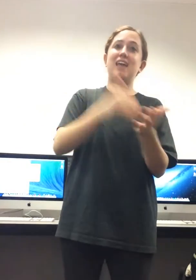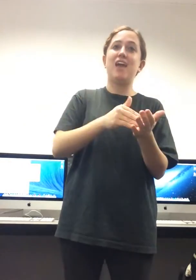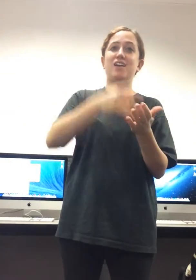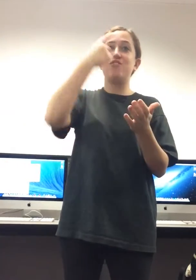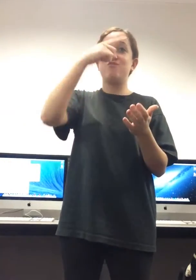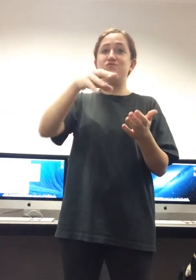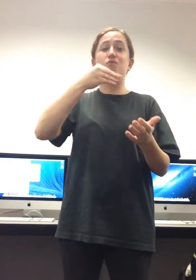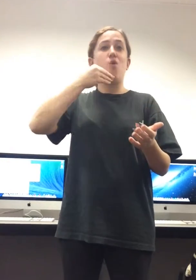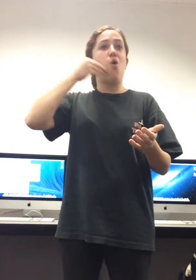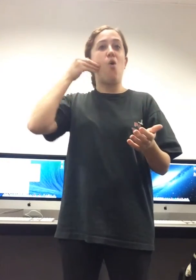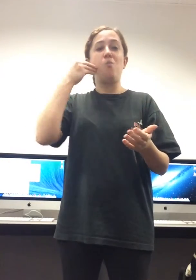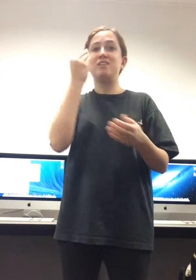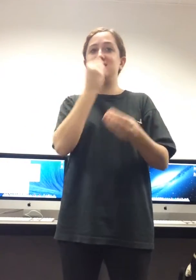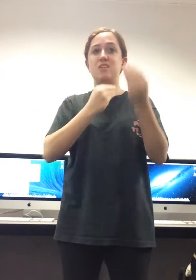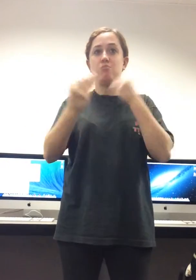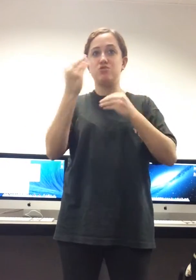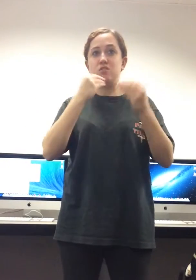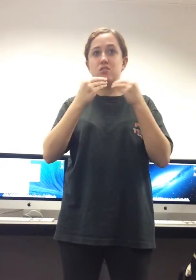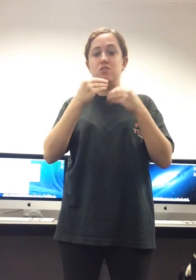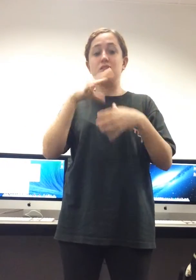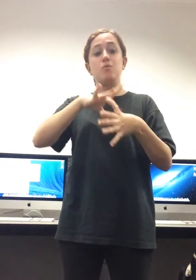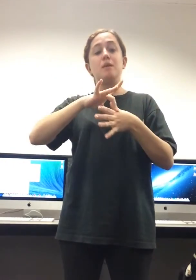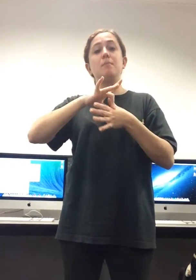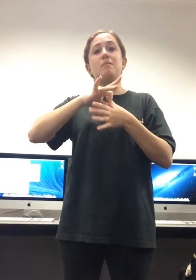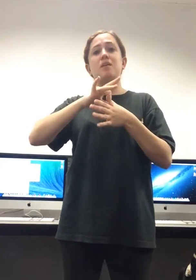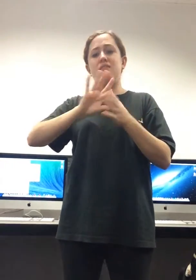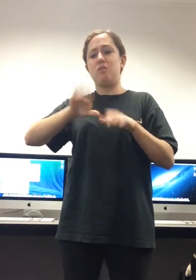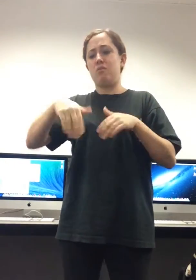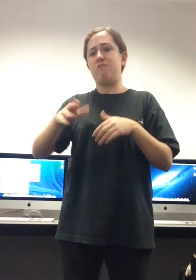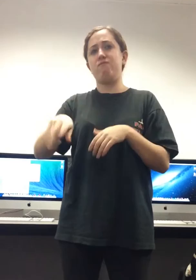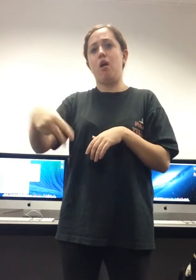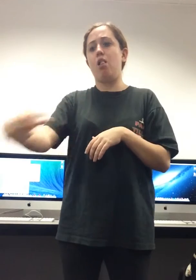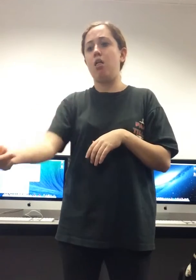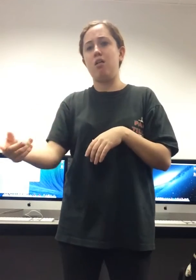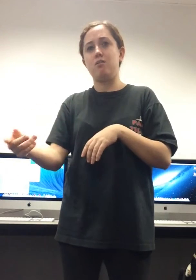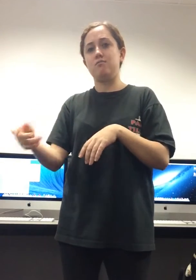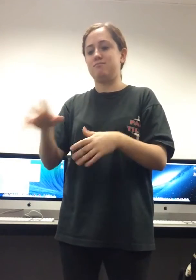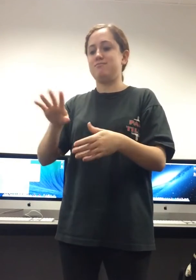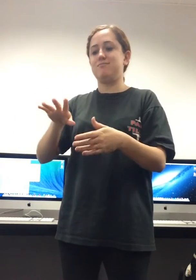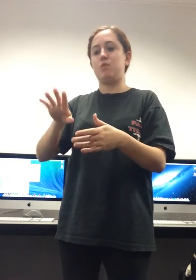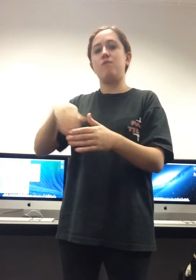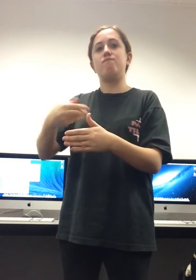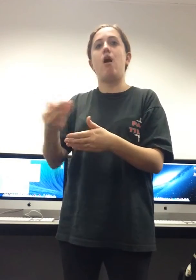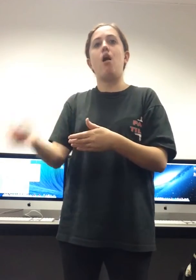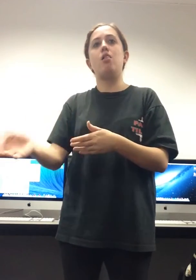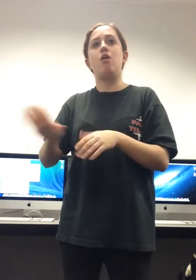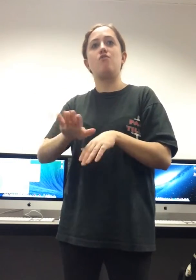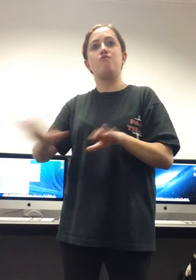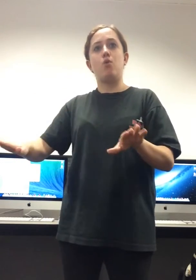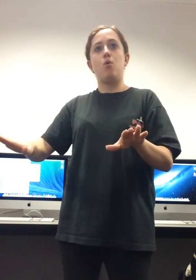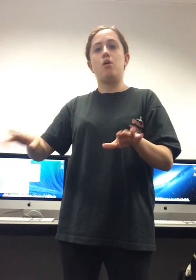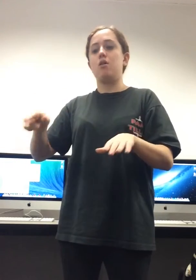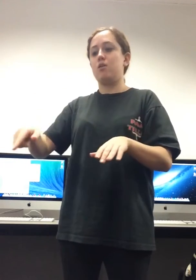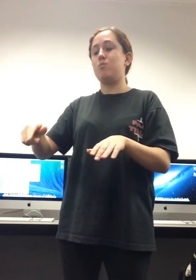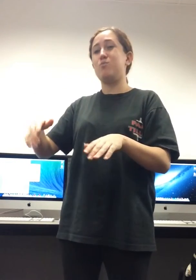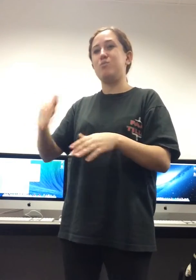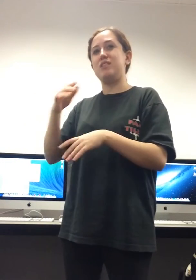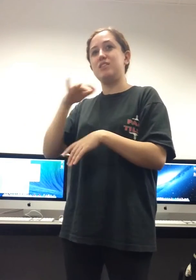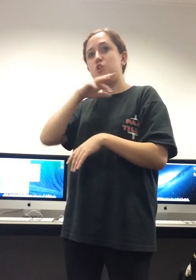would be meat that had tumbled out on the floor, in the dirt and sawdust, where the workers had trampled and